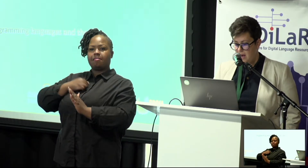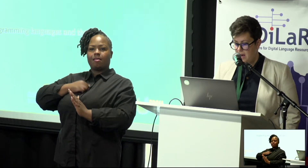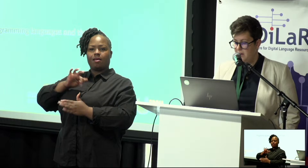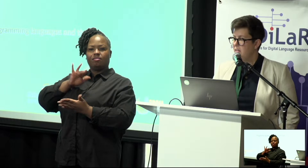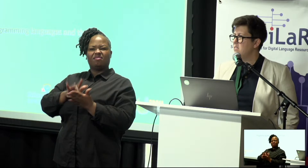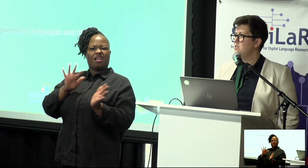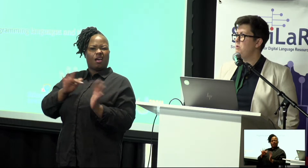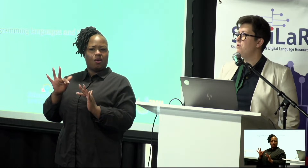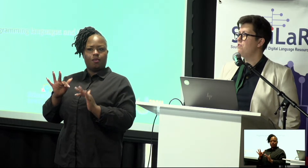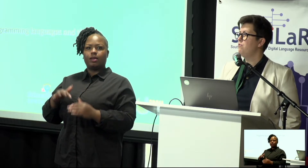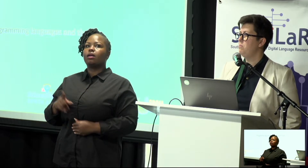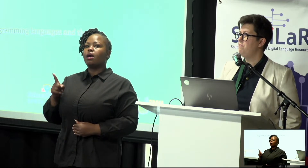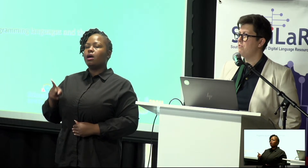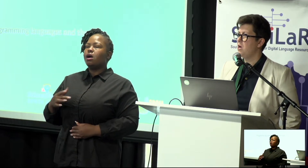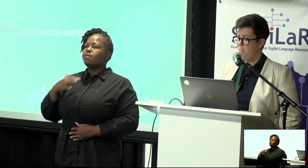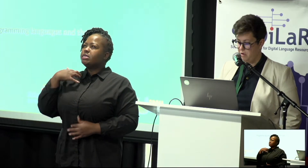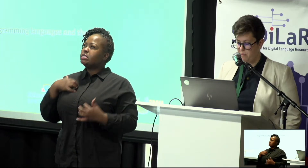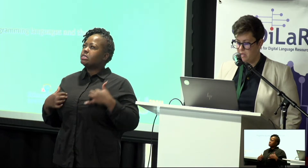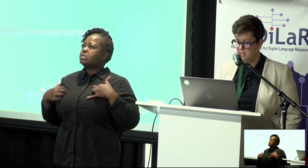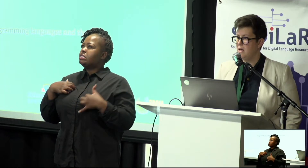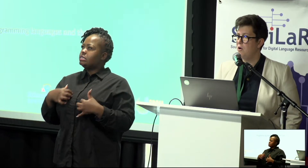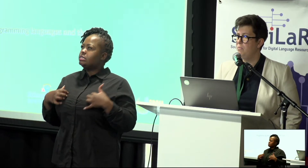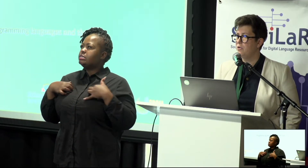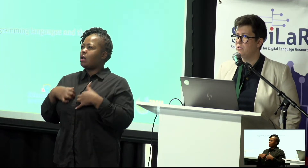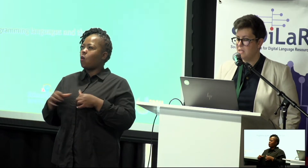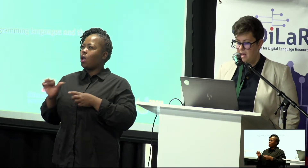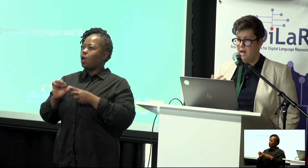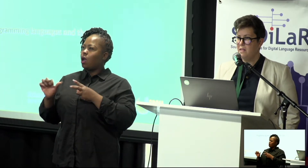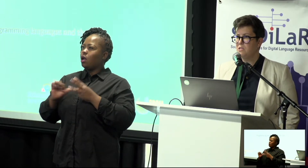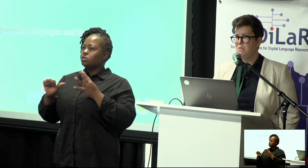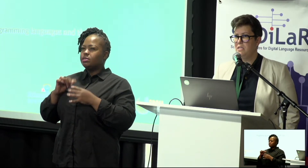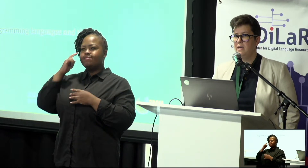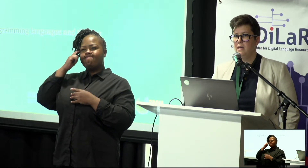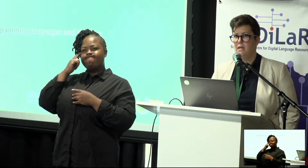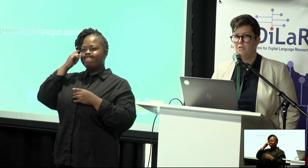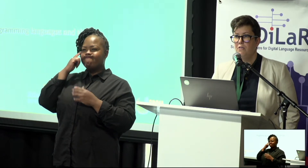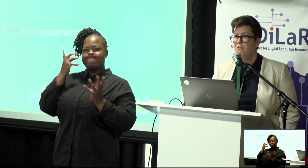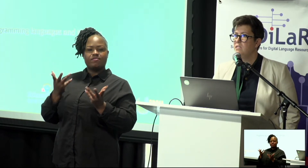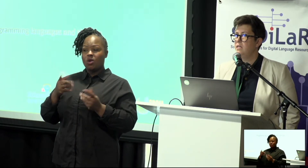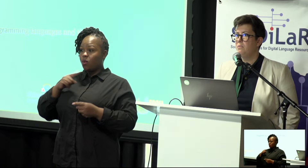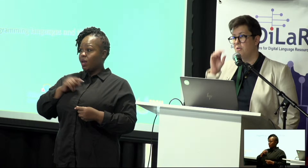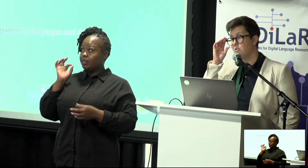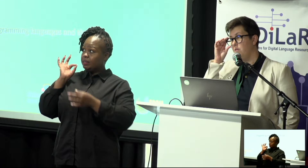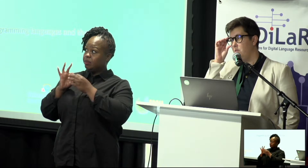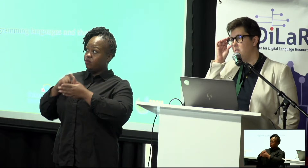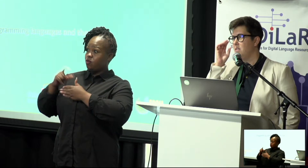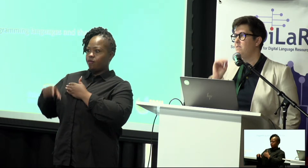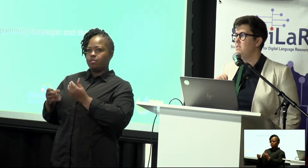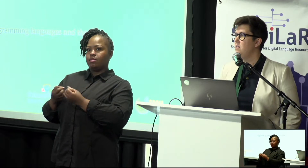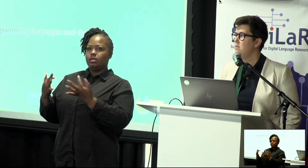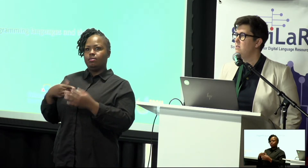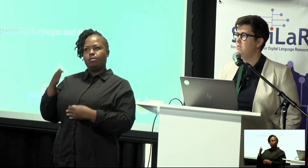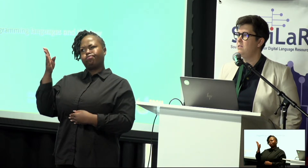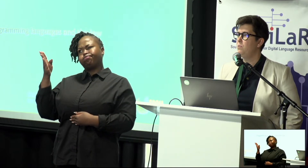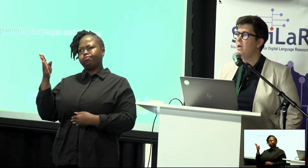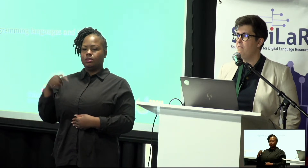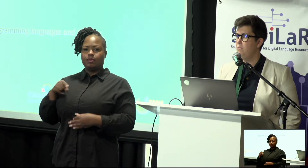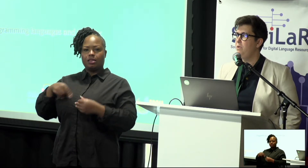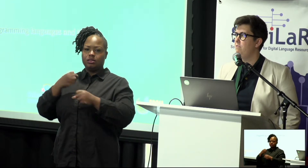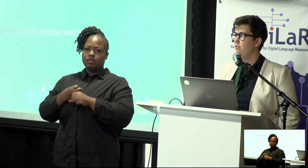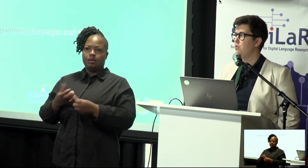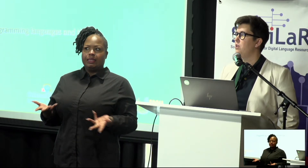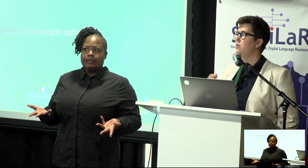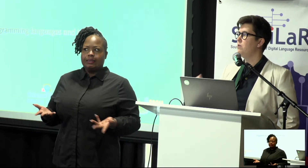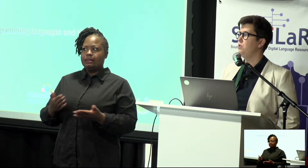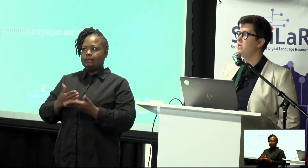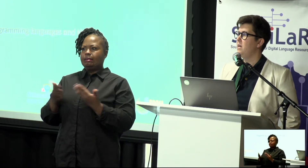position? And this has been bothering me for a couple of weeks now, because at this particular conference and at most conferences I've attended this year, we